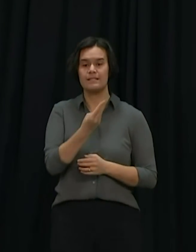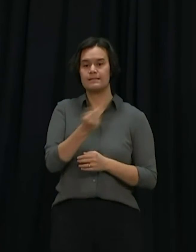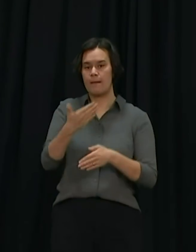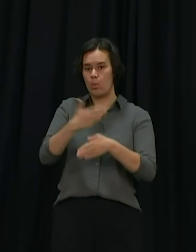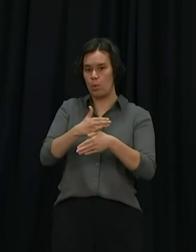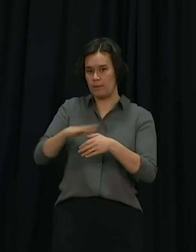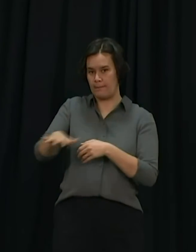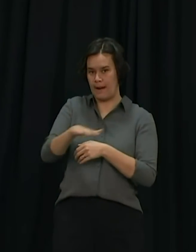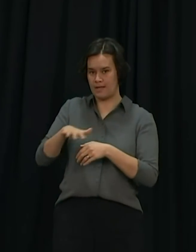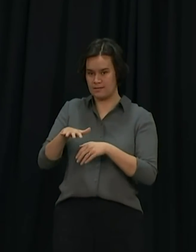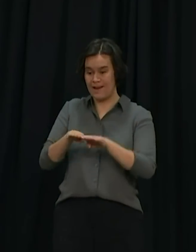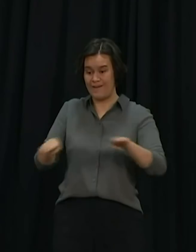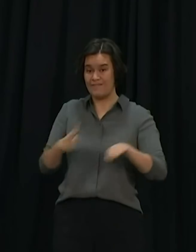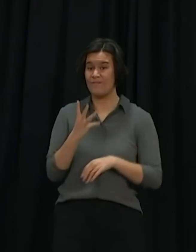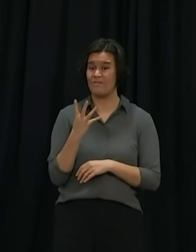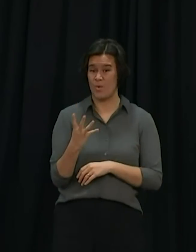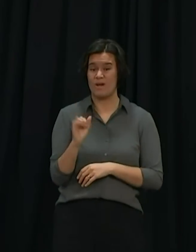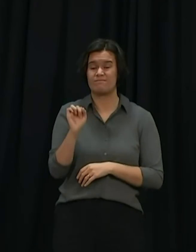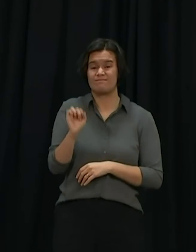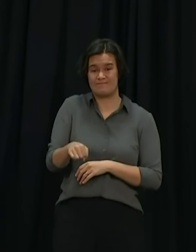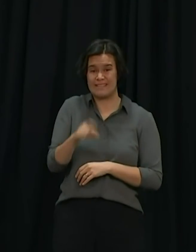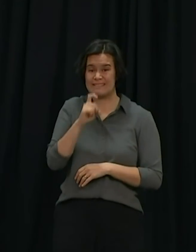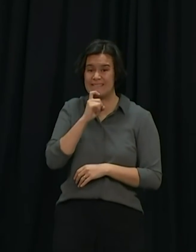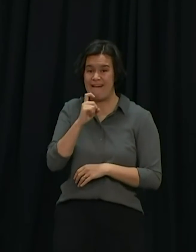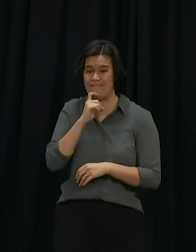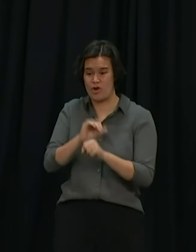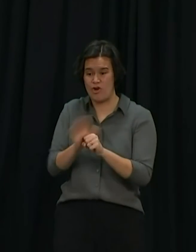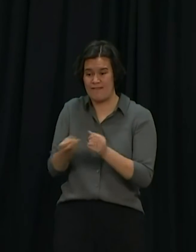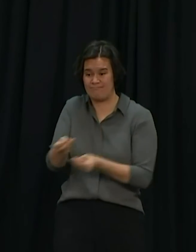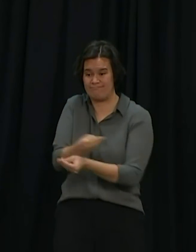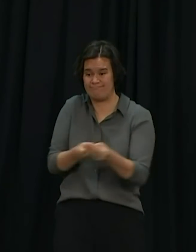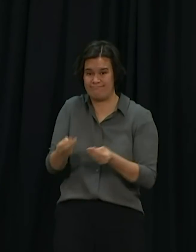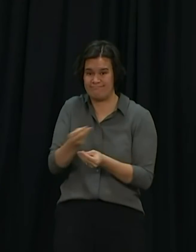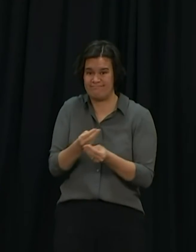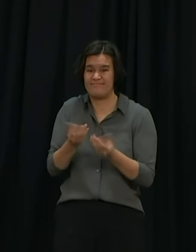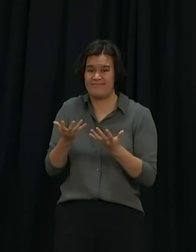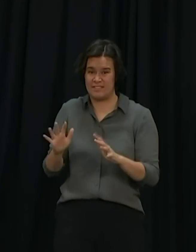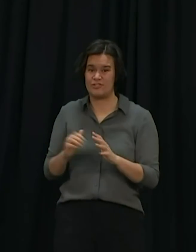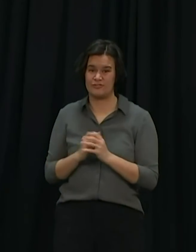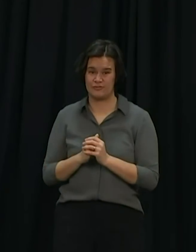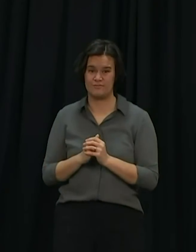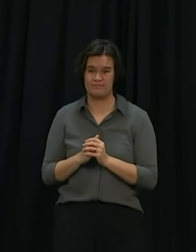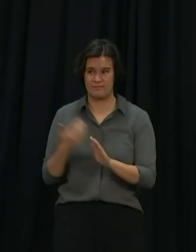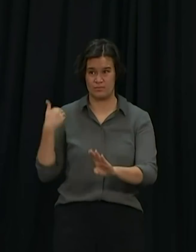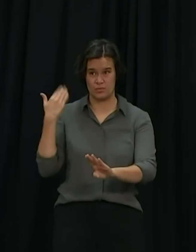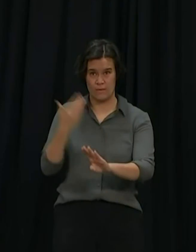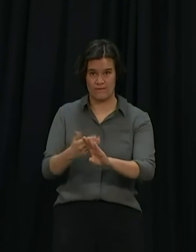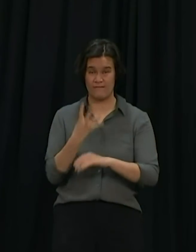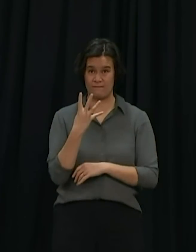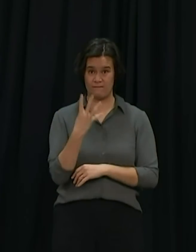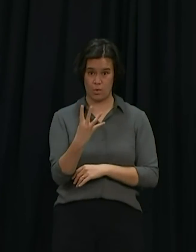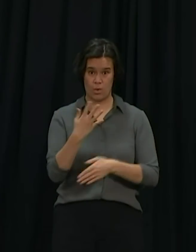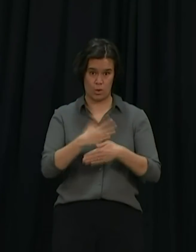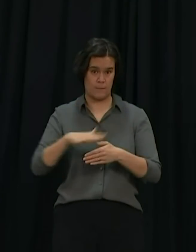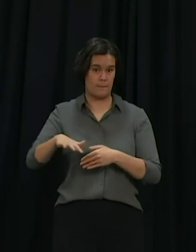4 that have seen transmission within staff. I'm advised that it's 4 in total to date.